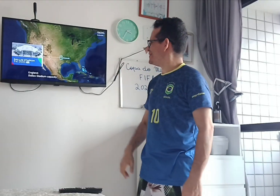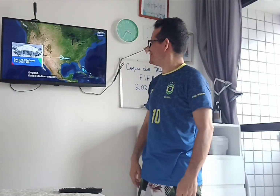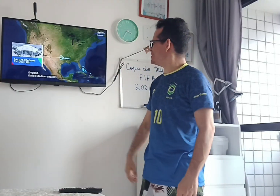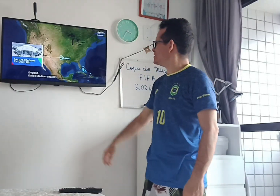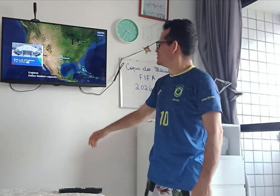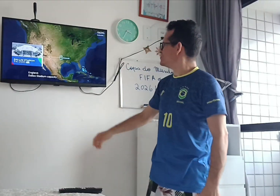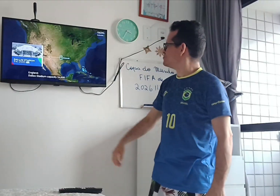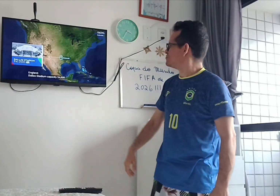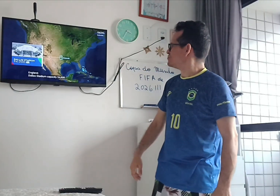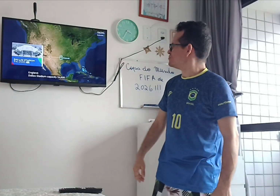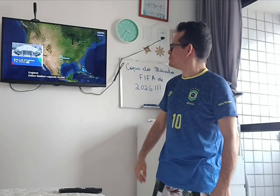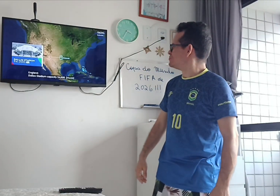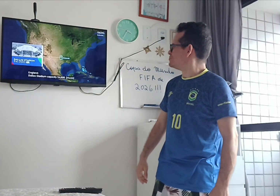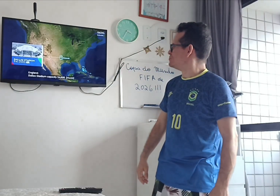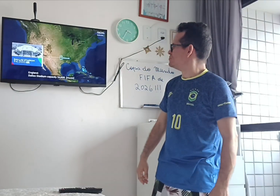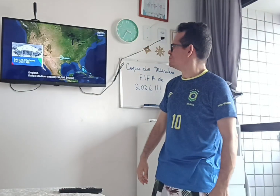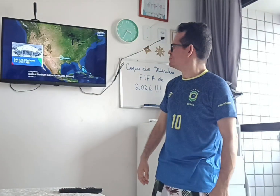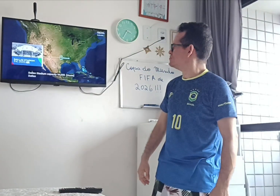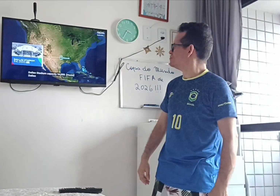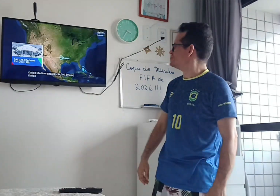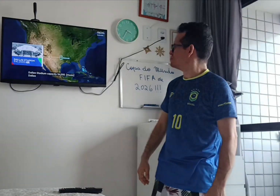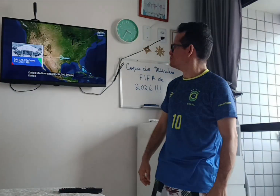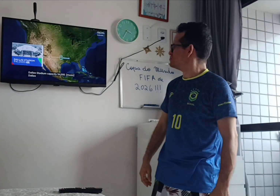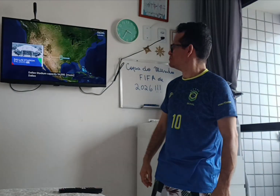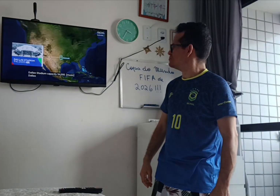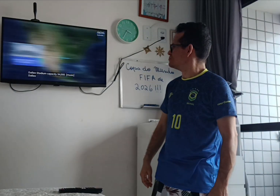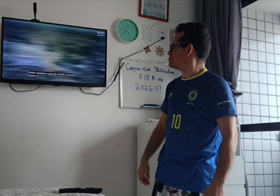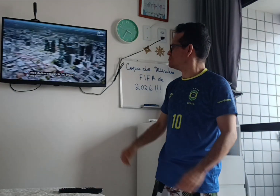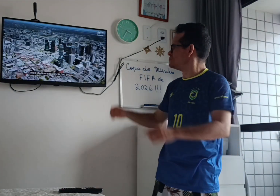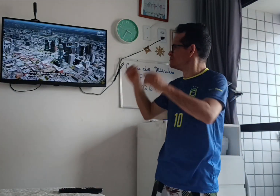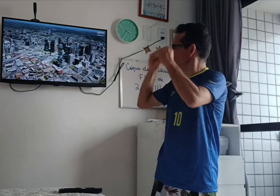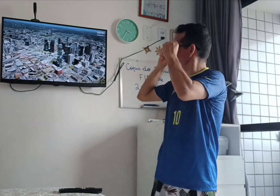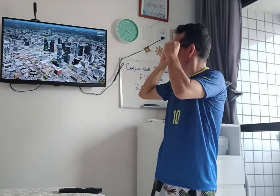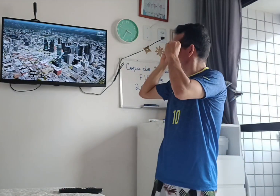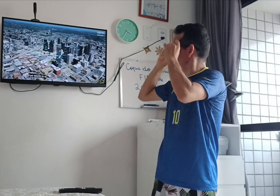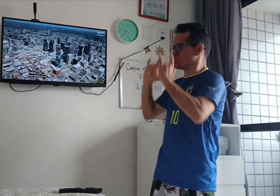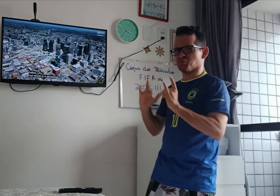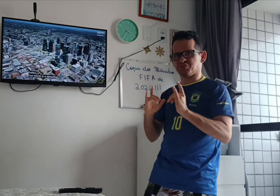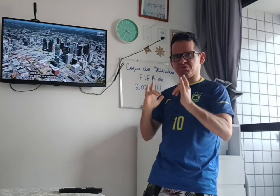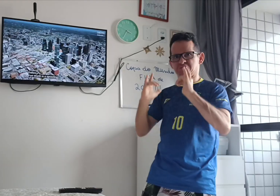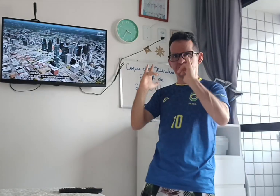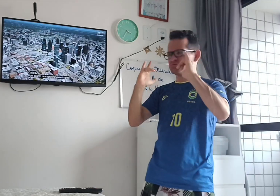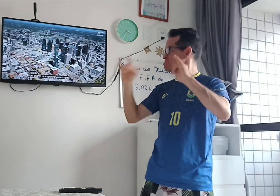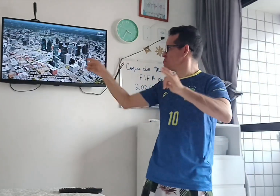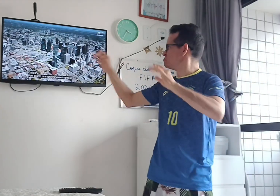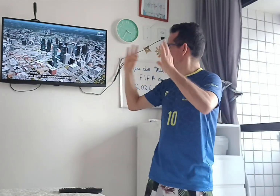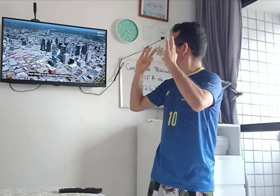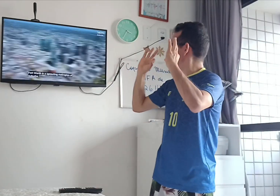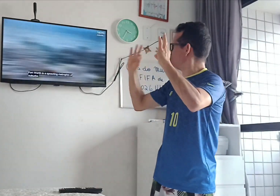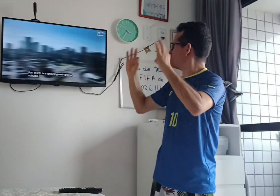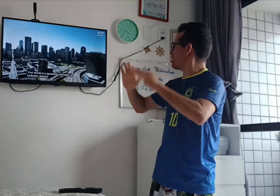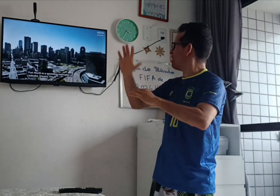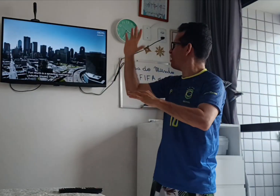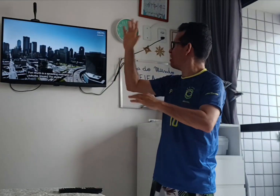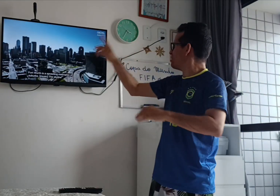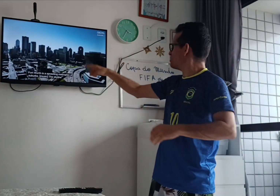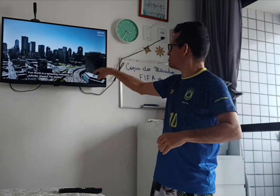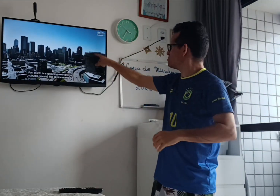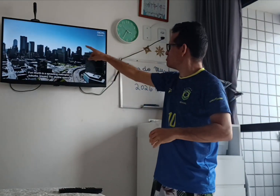Capacity, 94,000. Dallas. Dallas-Fort Worth is a sprawling metroplex of suburbs. The skyline opens out